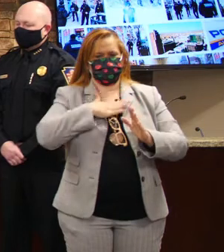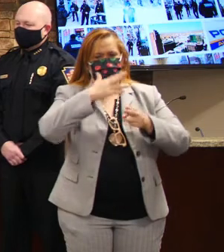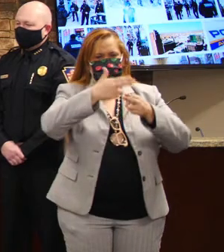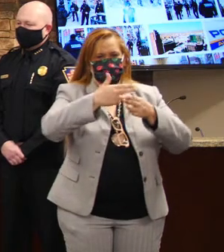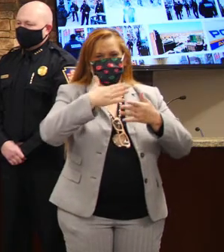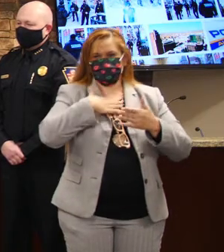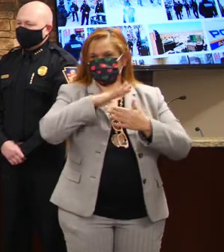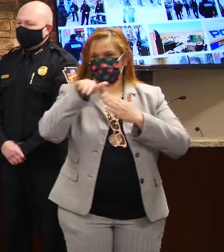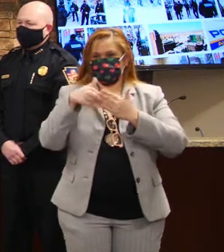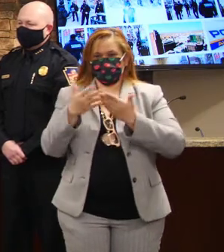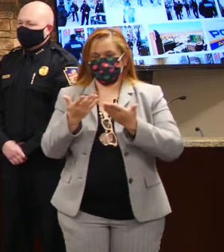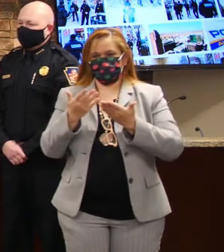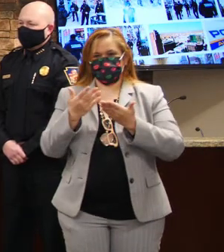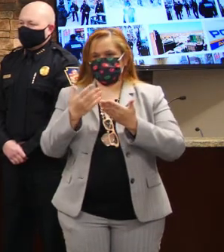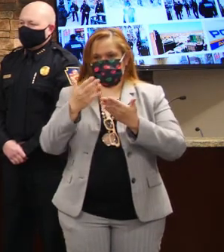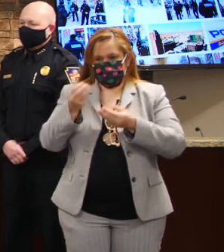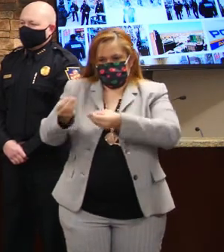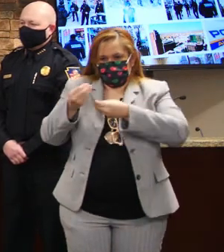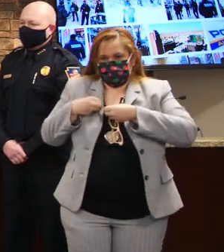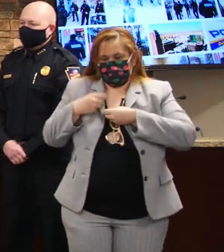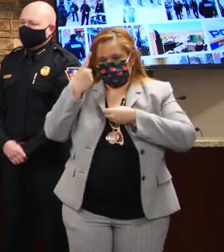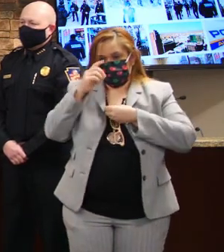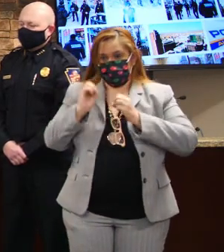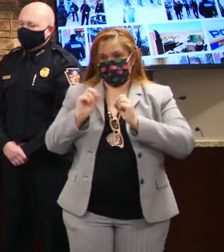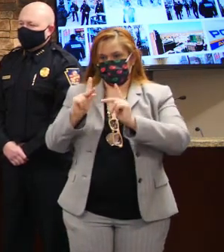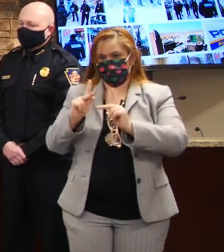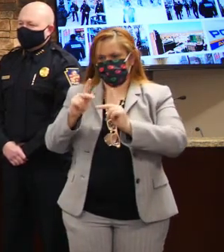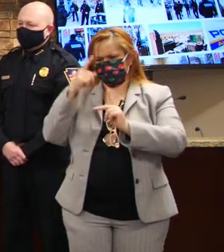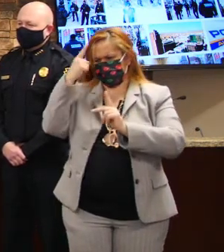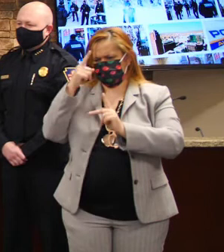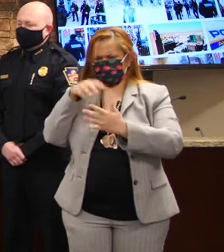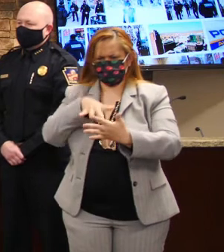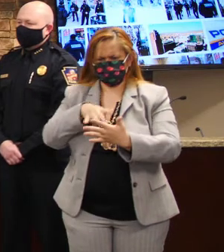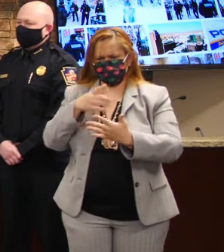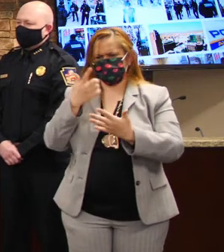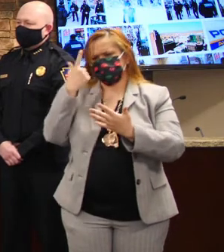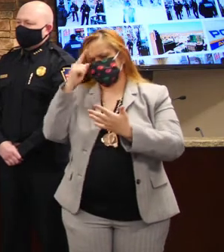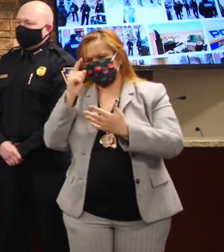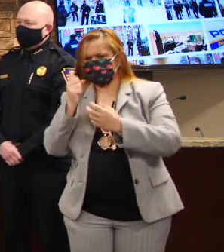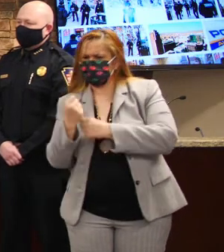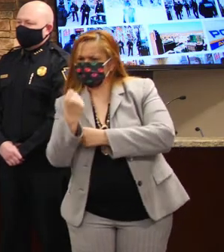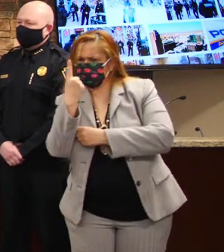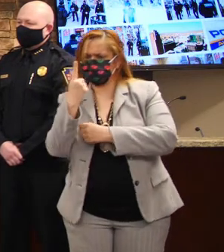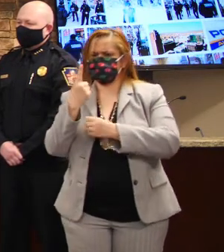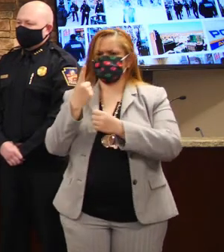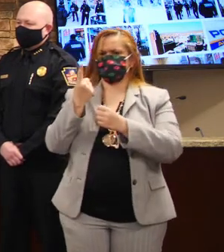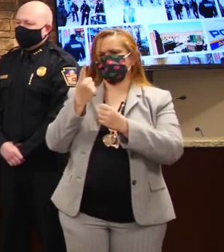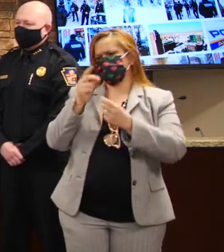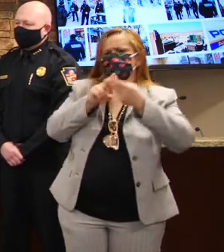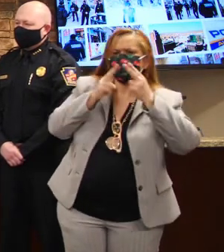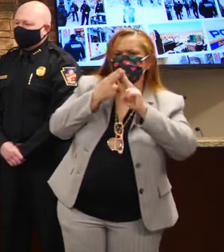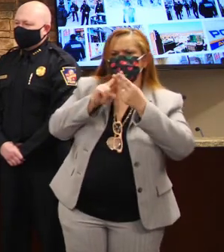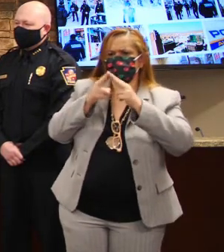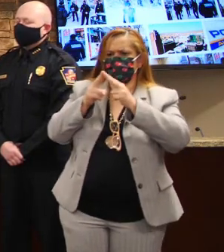these relationships with officers and those folks know. But the people that don't know, that don't trust, and it's